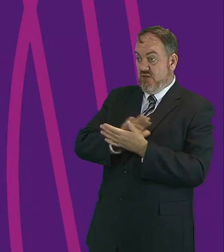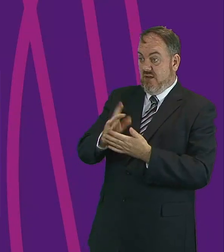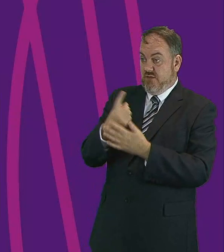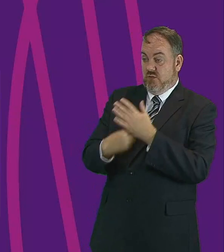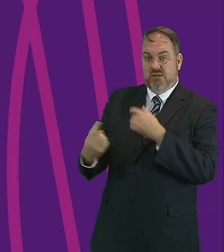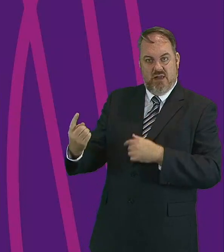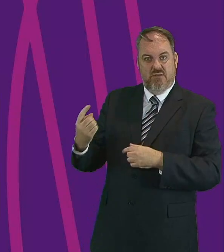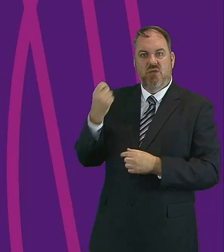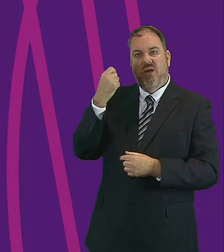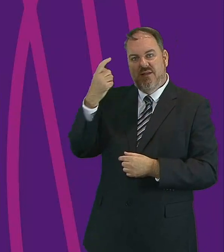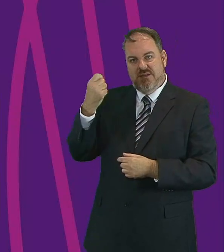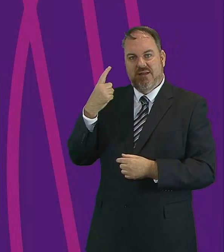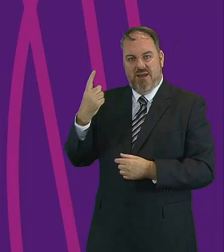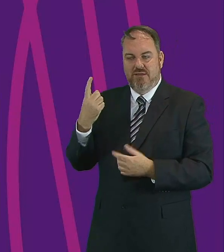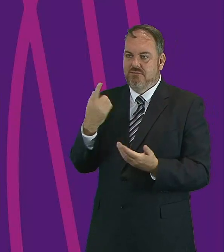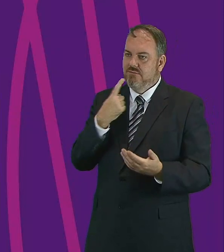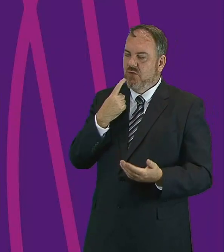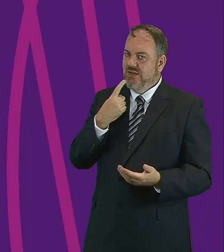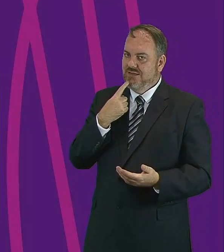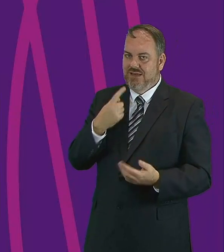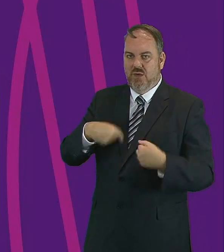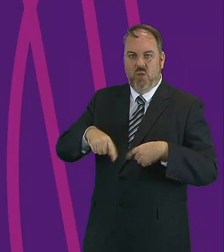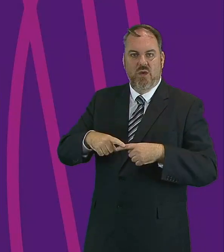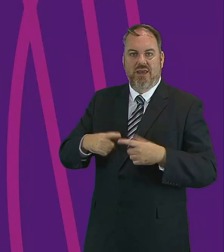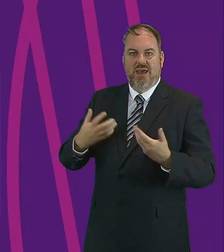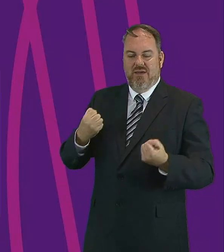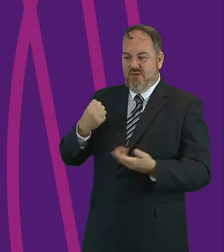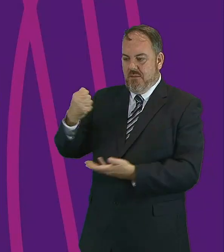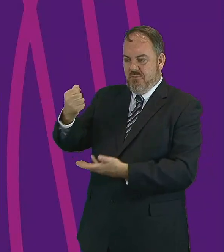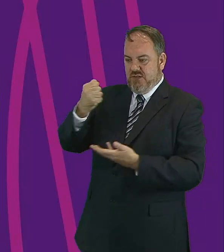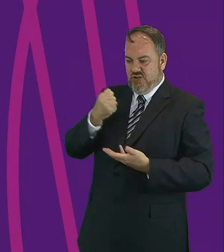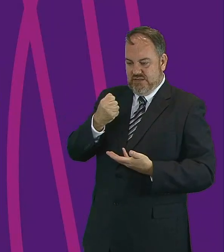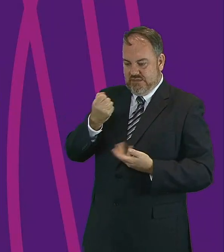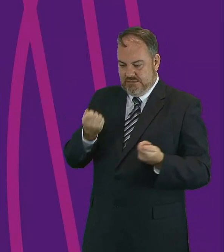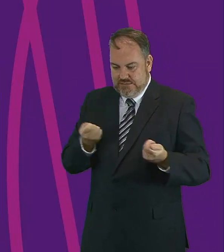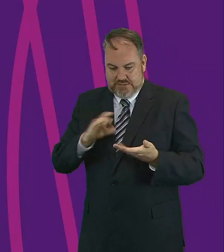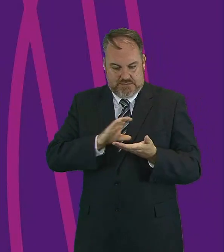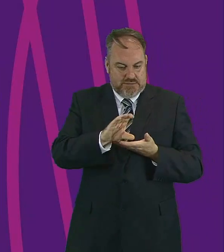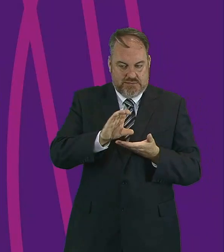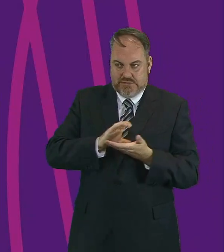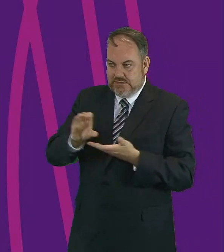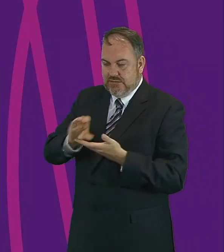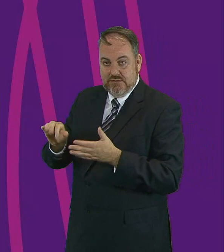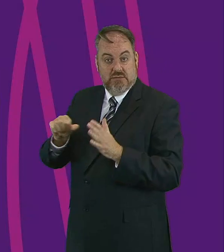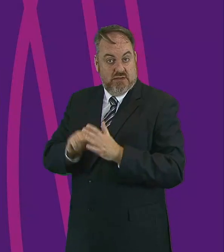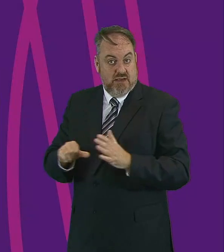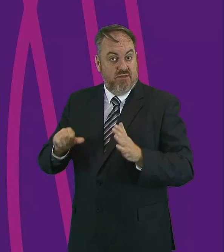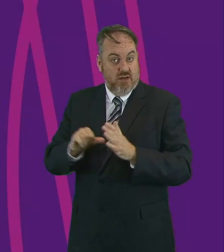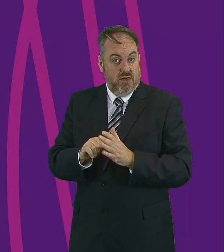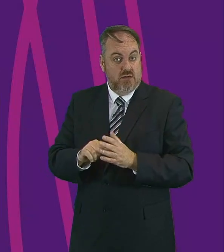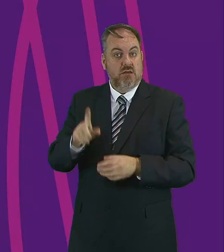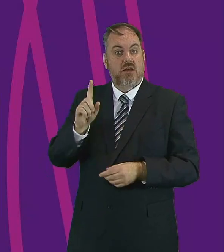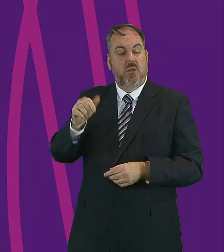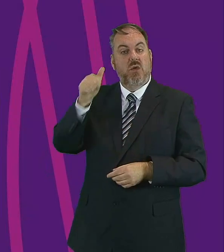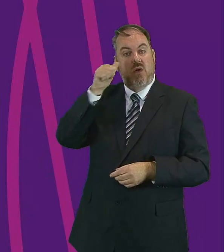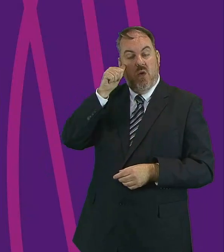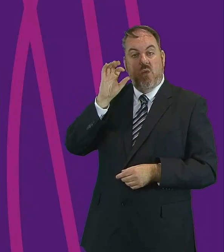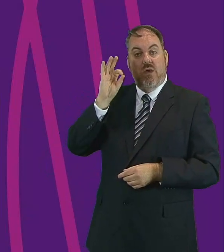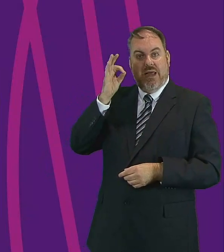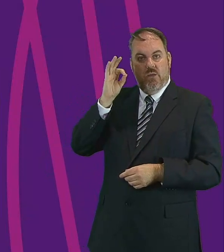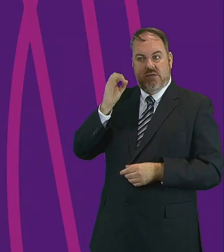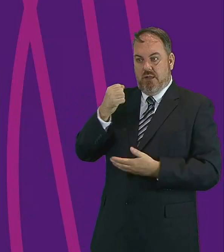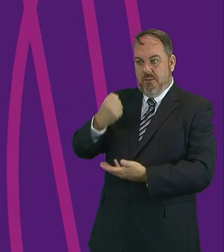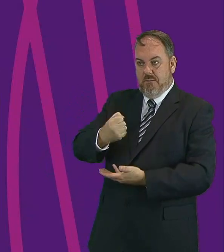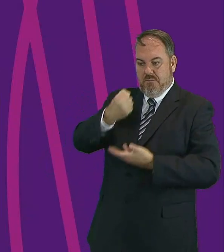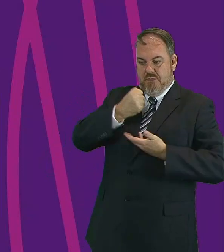understands the constraints on the Scottish Government's budget and therefore by extension the constraints on local authority budgets, but there is a really